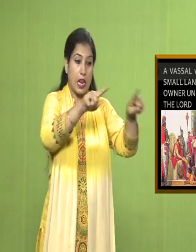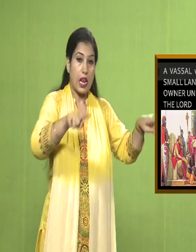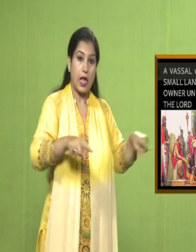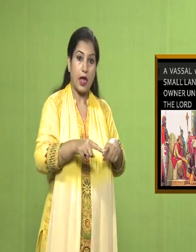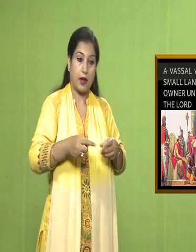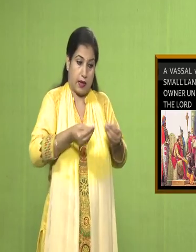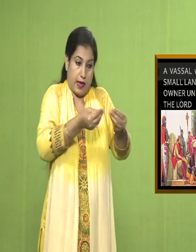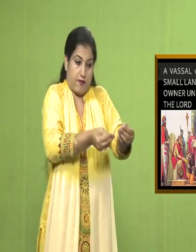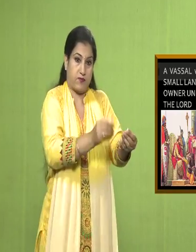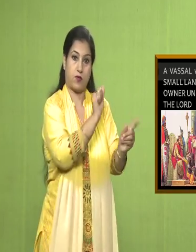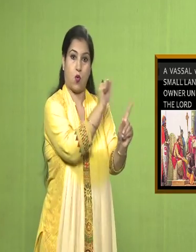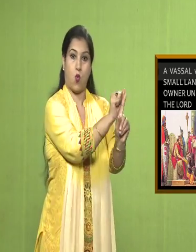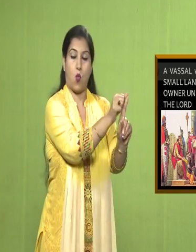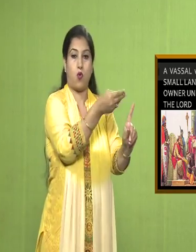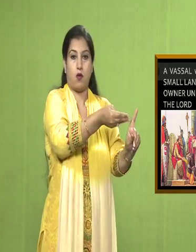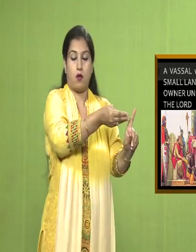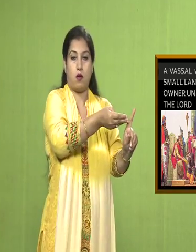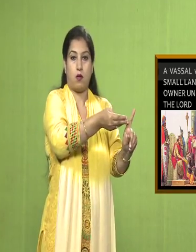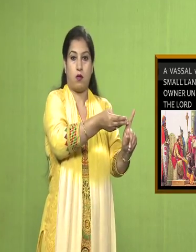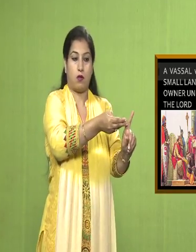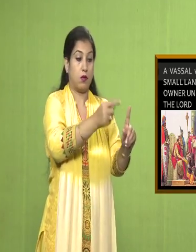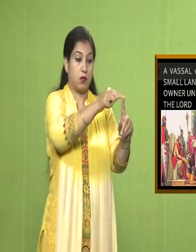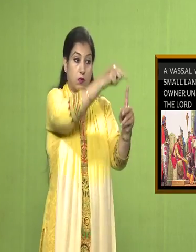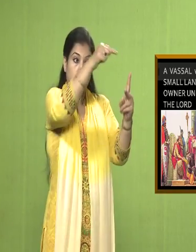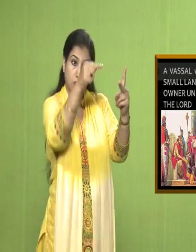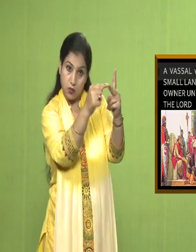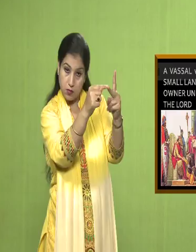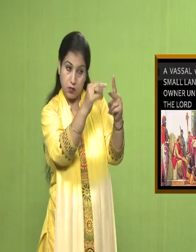owner with serf under him.